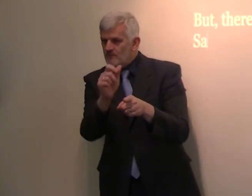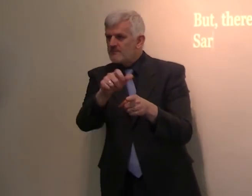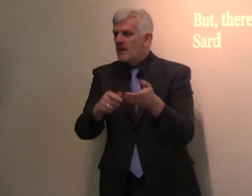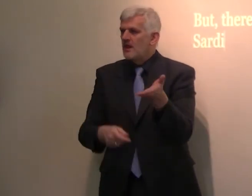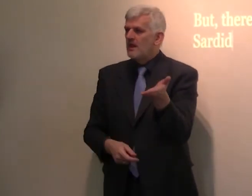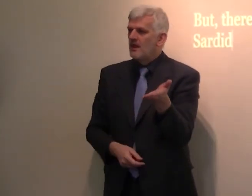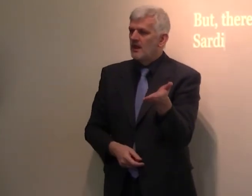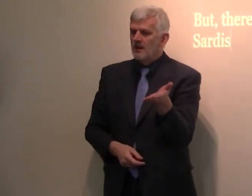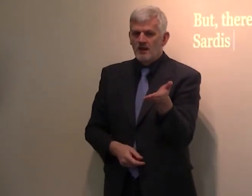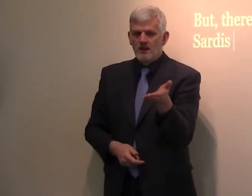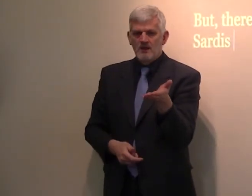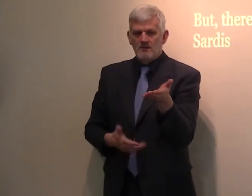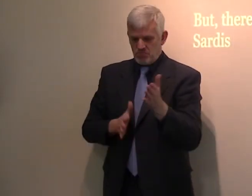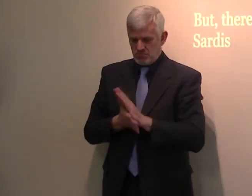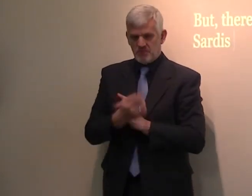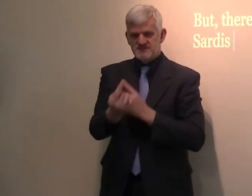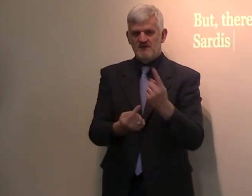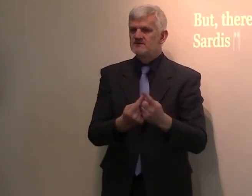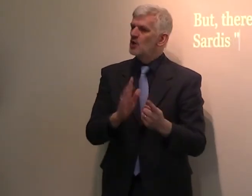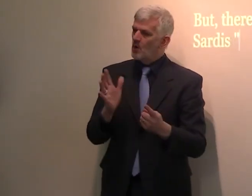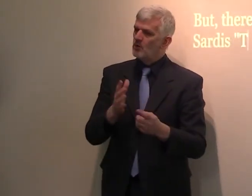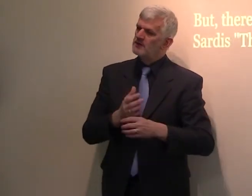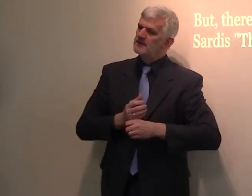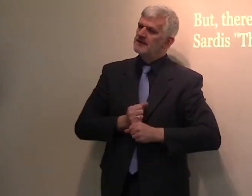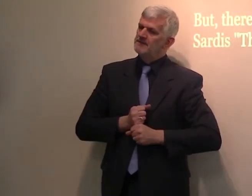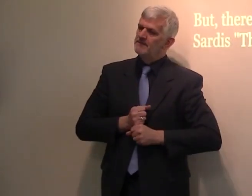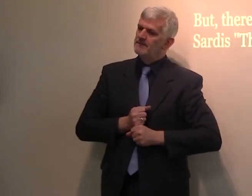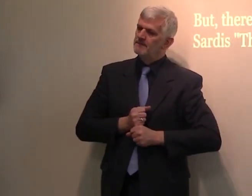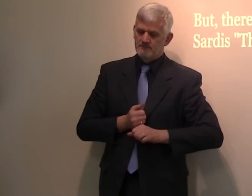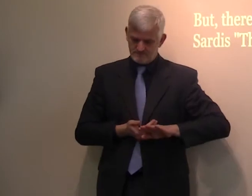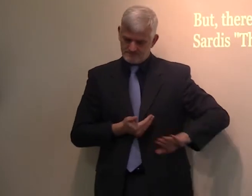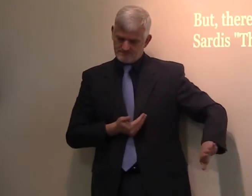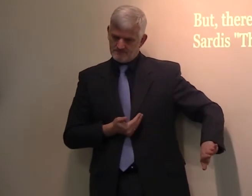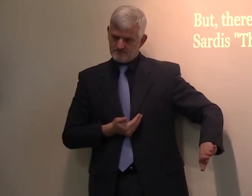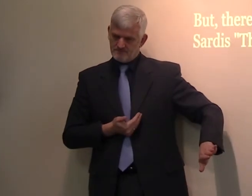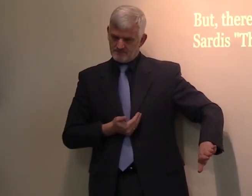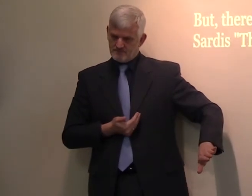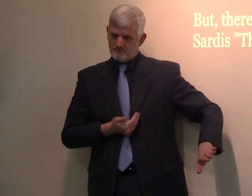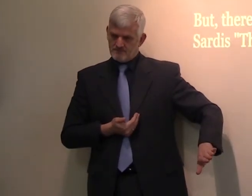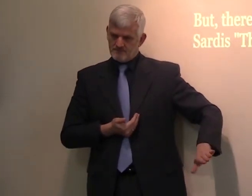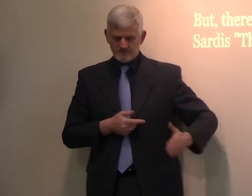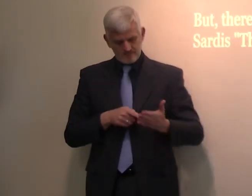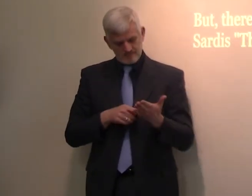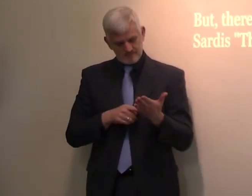didn't pollute themselves. They kept themselves from the world. And the Lord, you can see, sees the